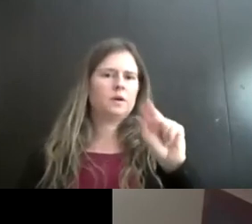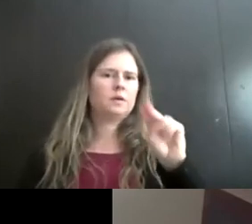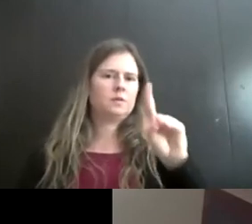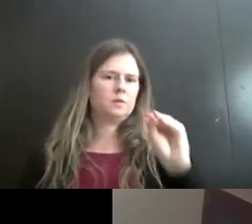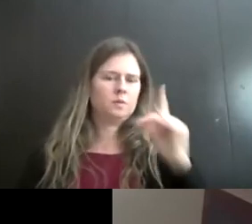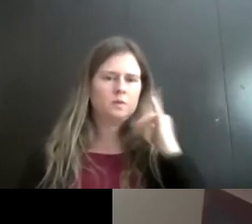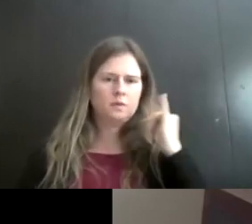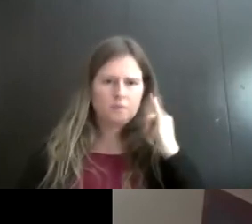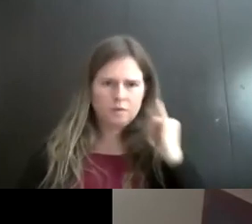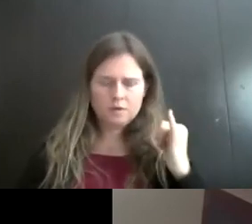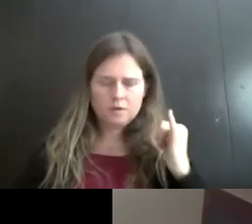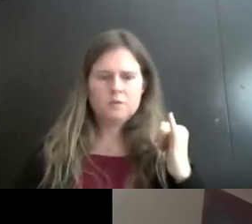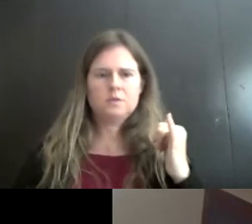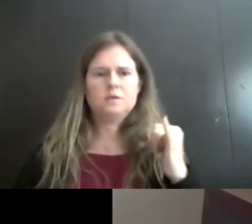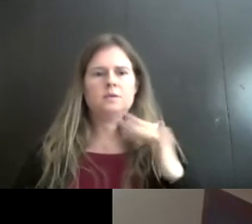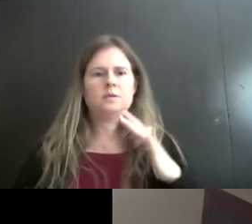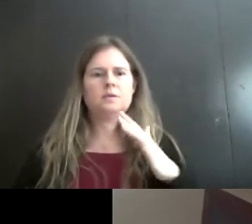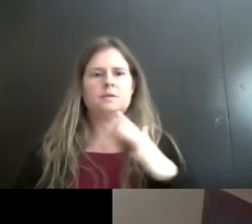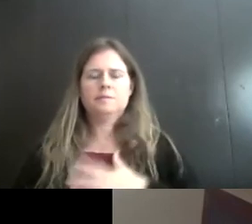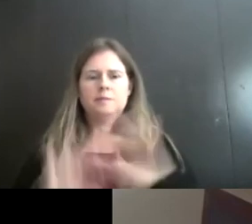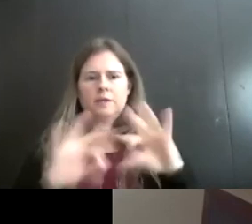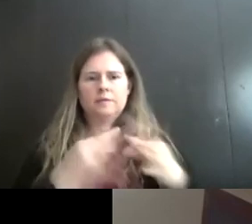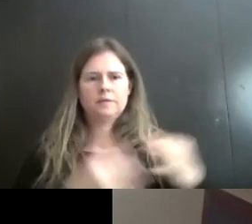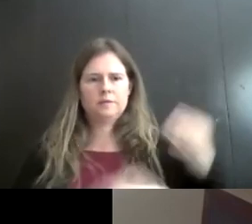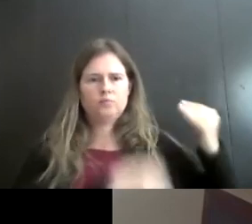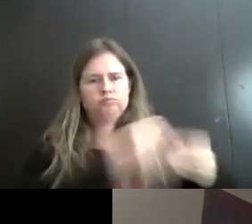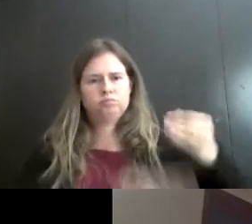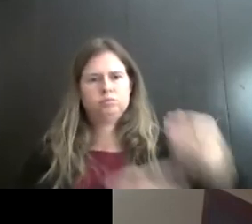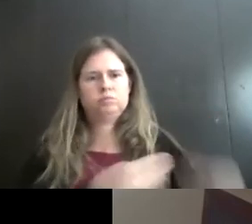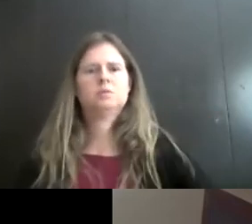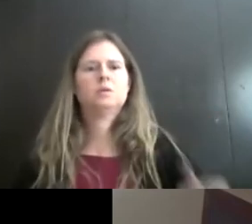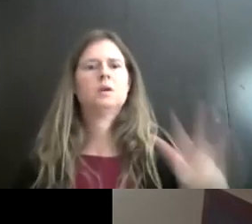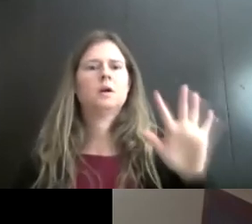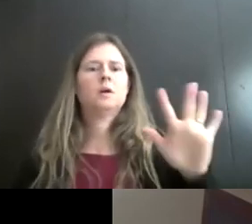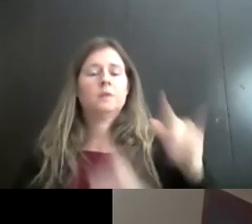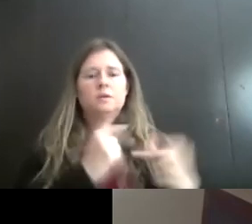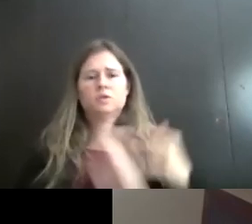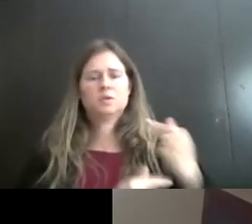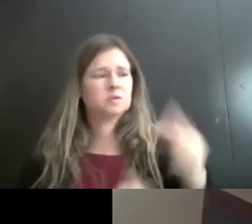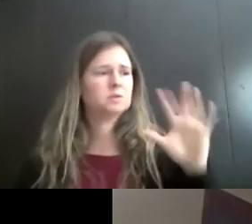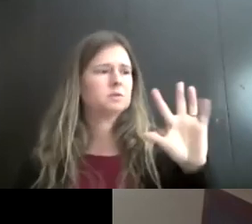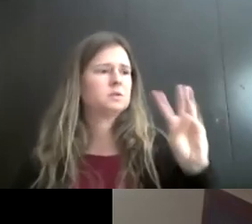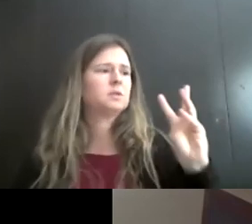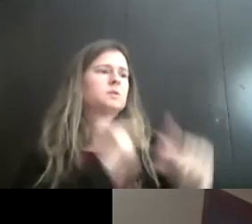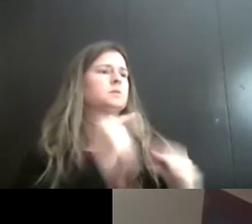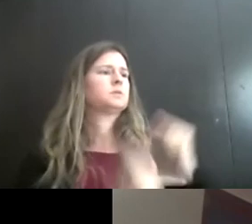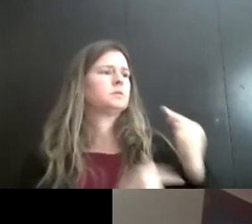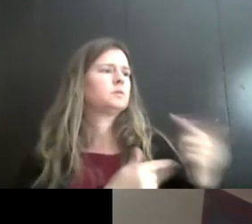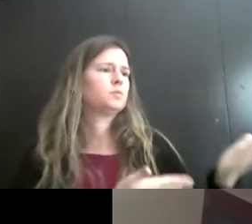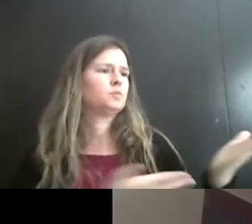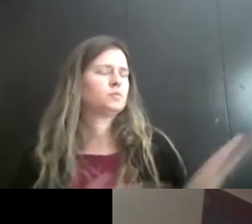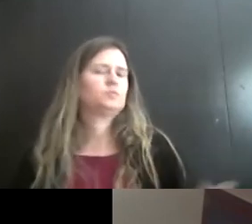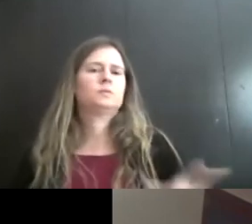because my ancestors for the last five generations prior to me, six generations, were brought to the San Fernando